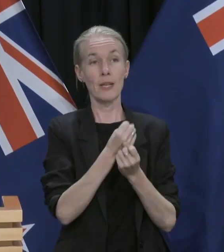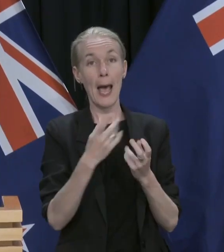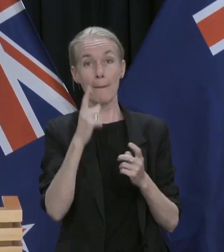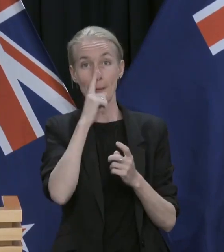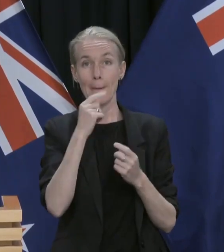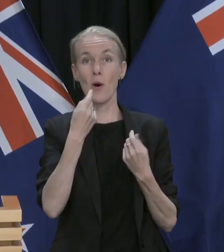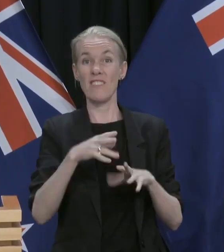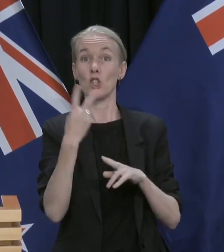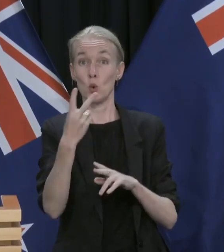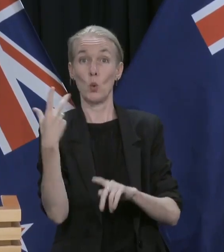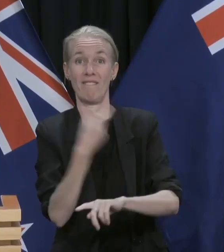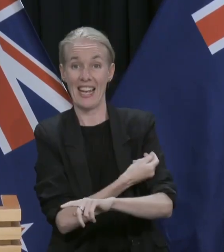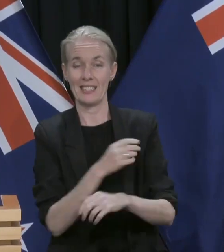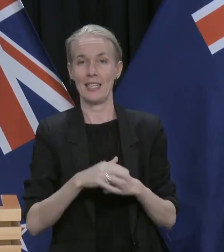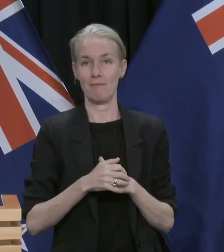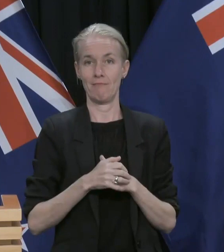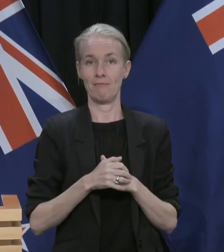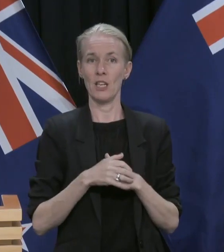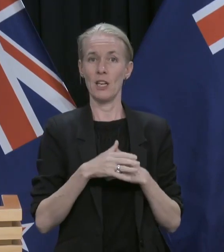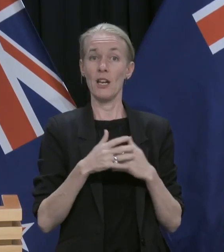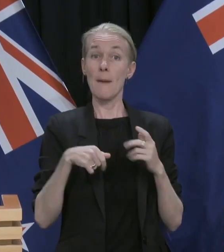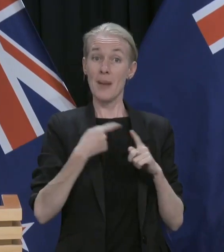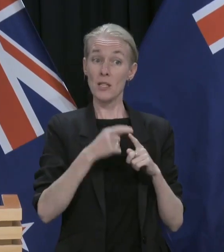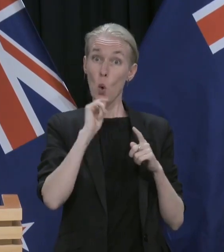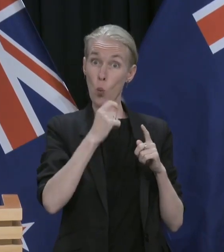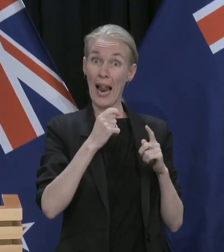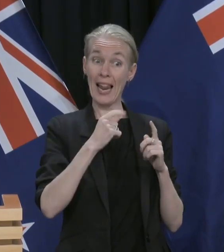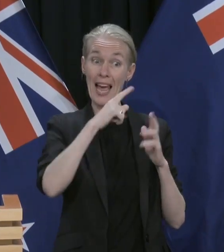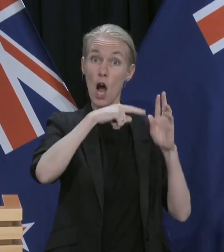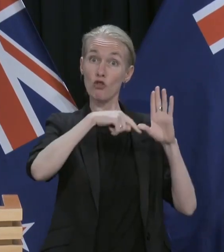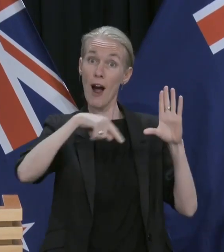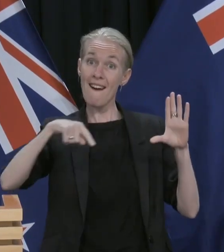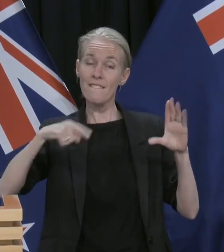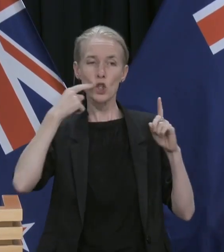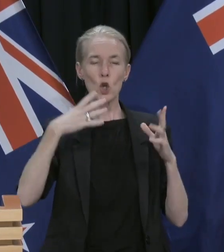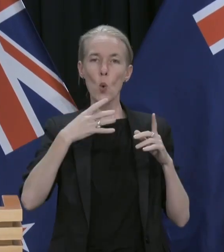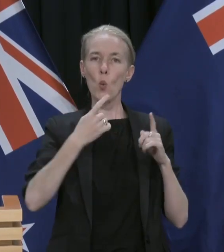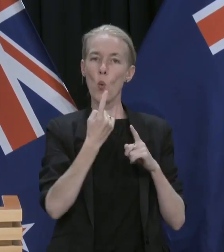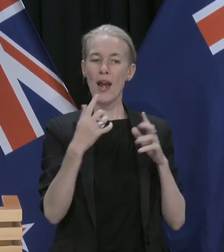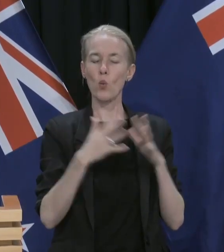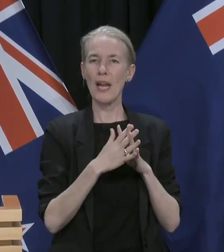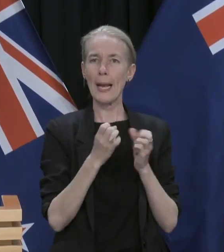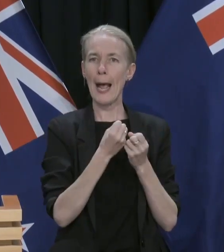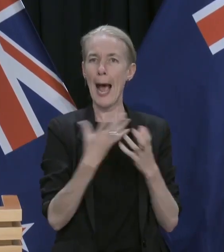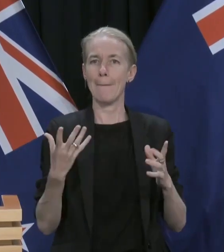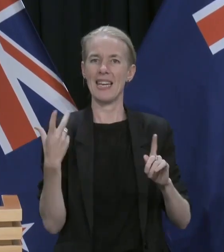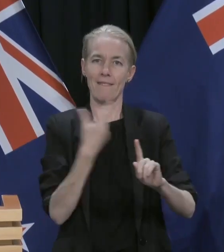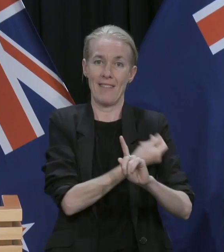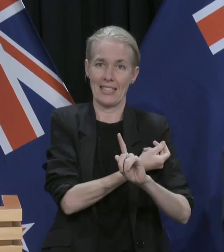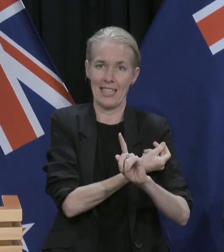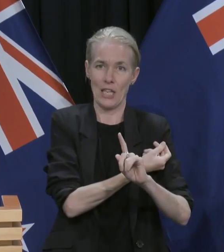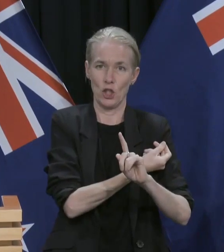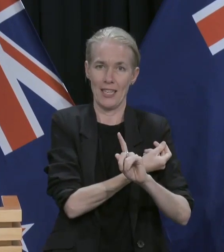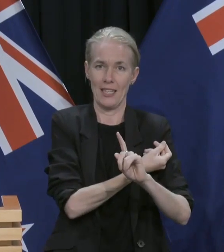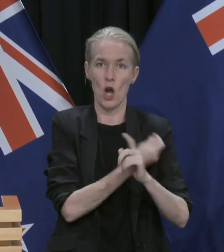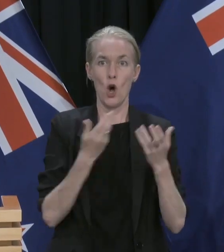19,273. There will be a graph indicating the number of vaccinations administered each week versus the forecast numbers, and